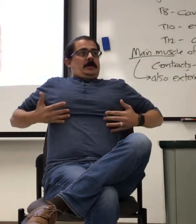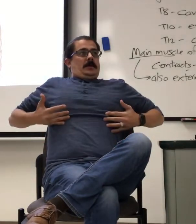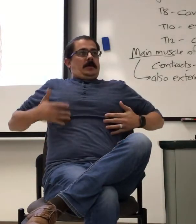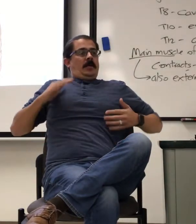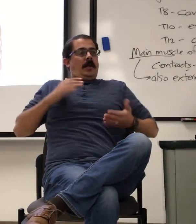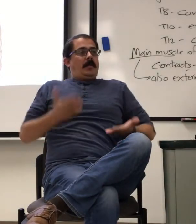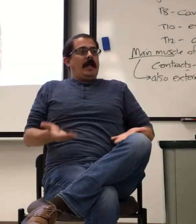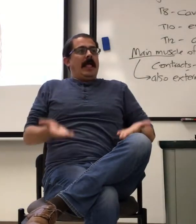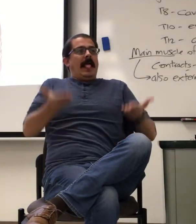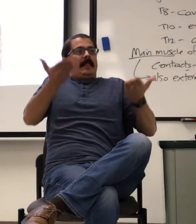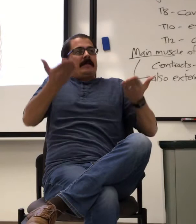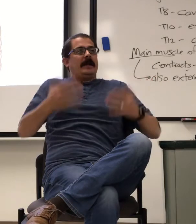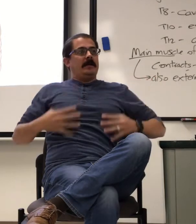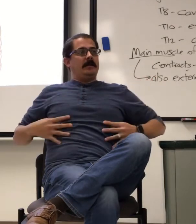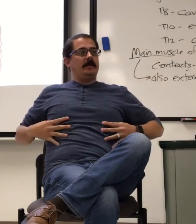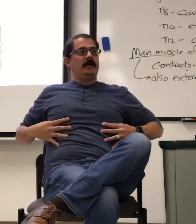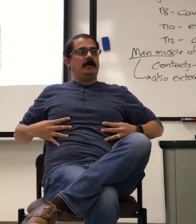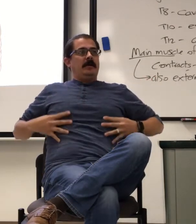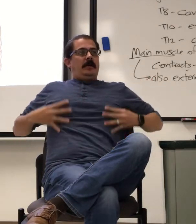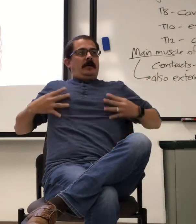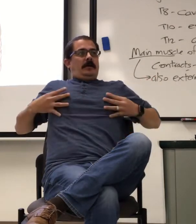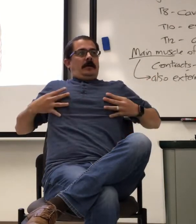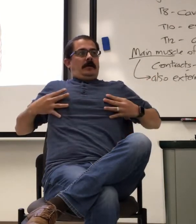me erase, start at the top.